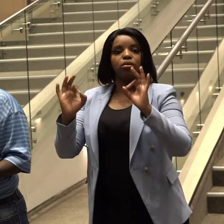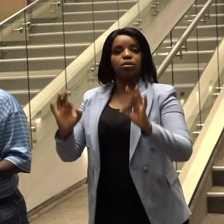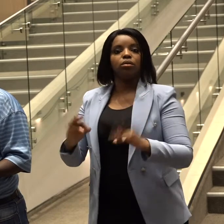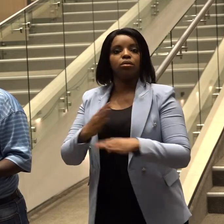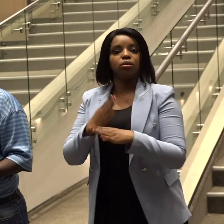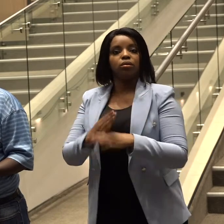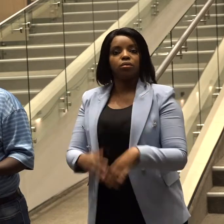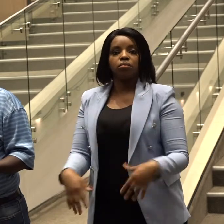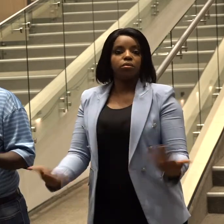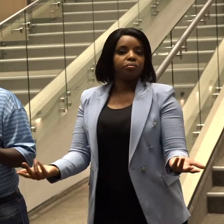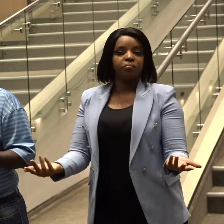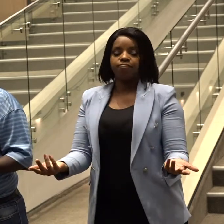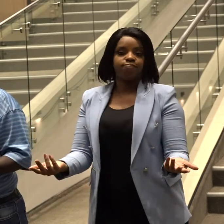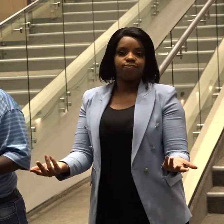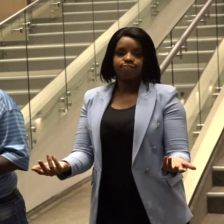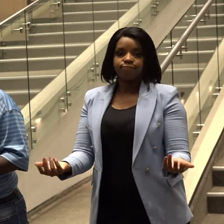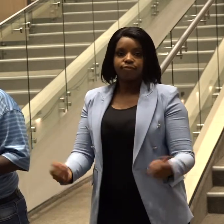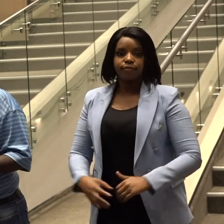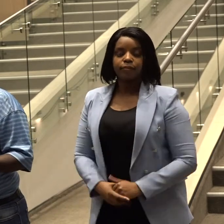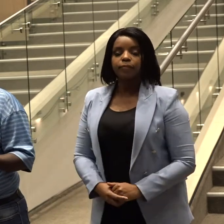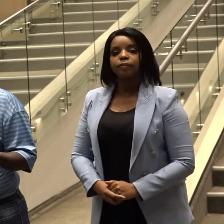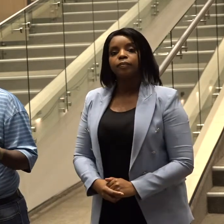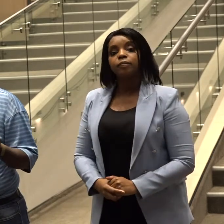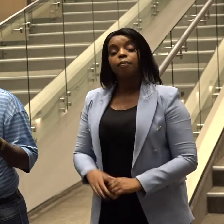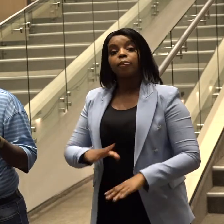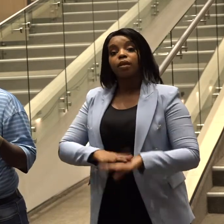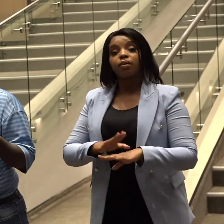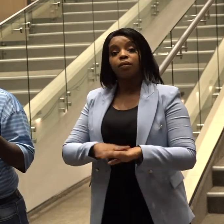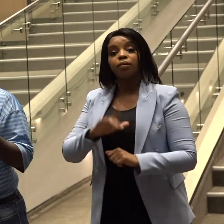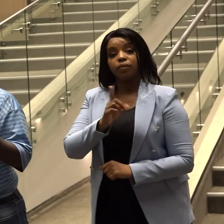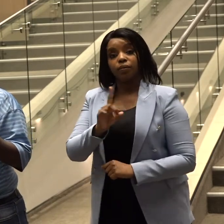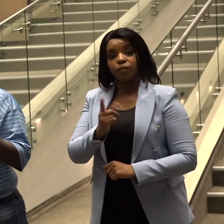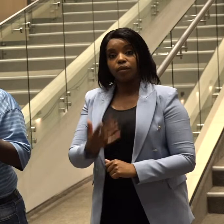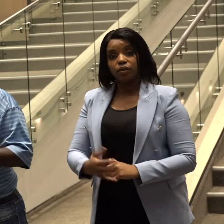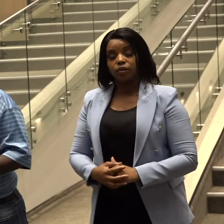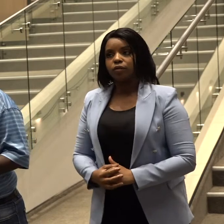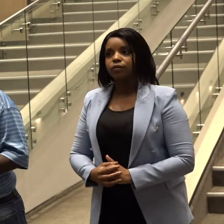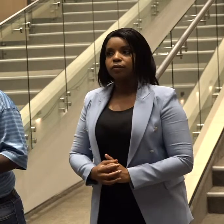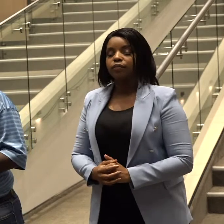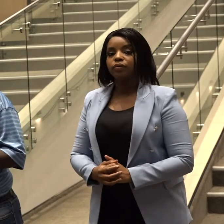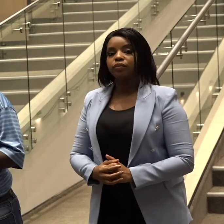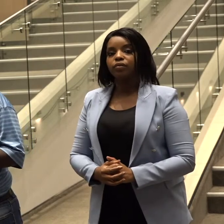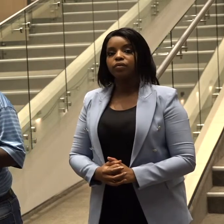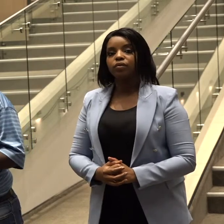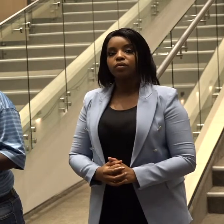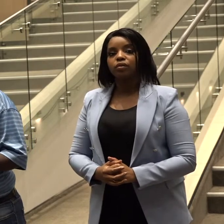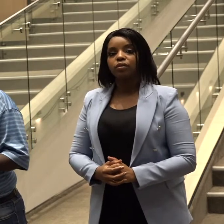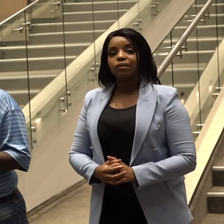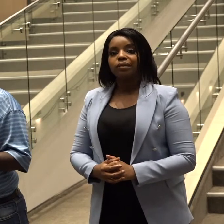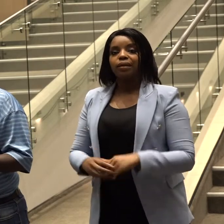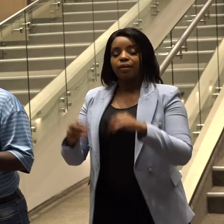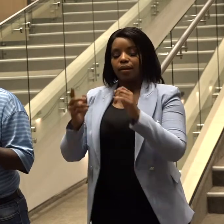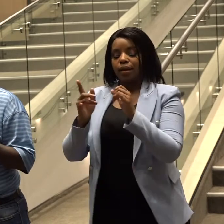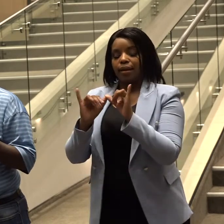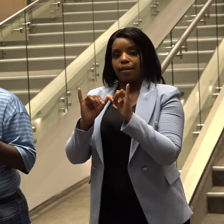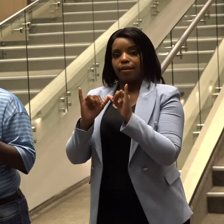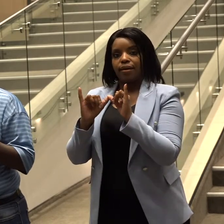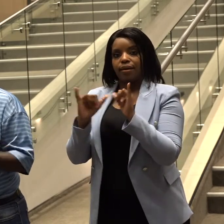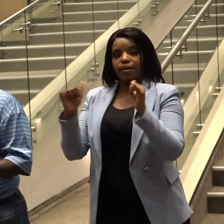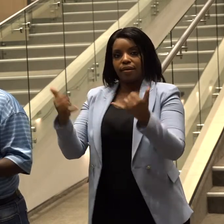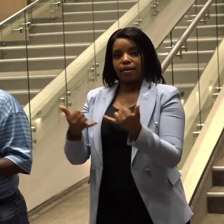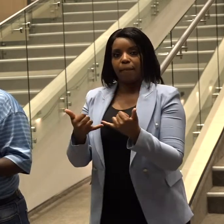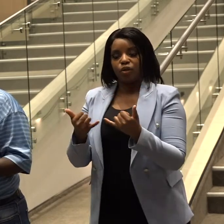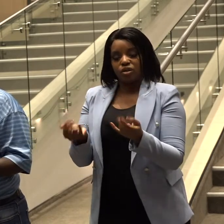anymore the other thing is that uh the Imaging Imaging companies must be